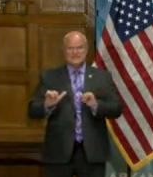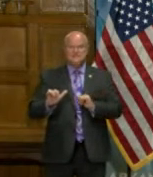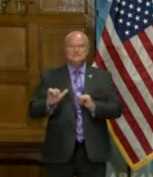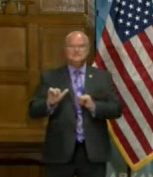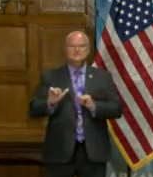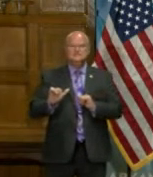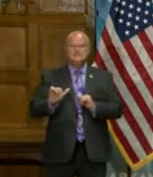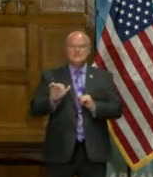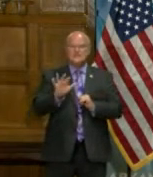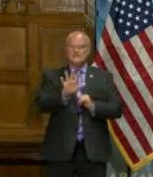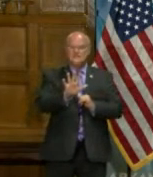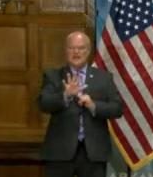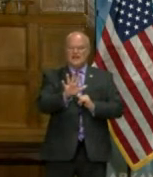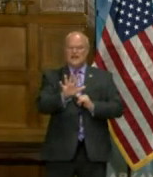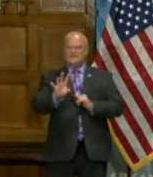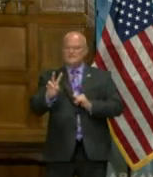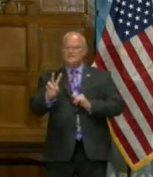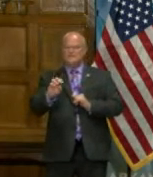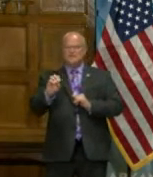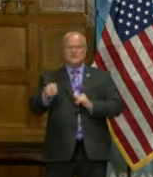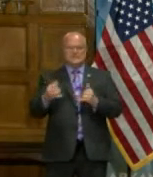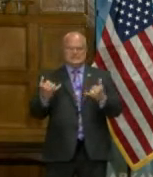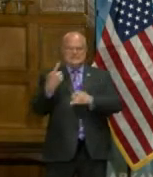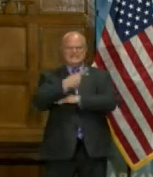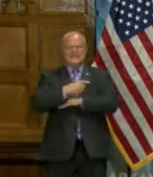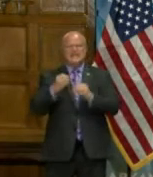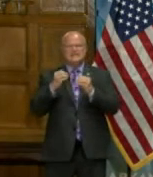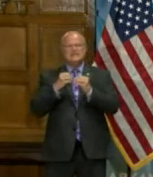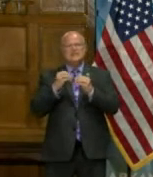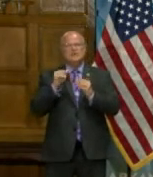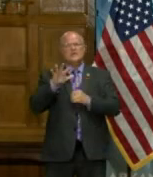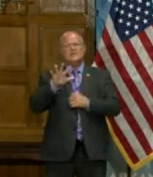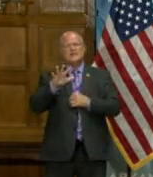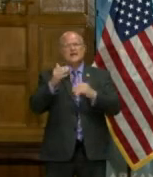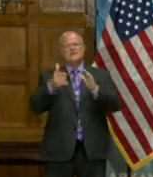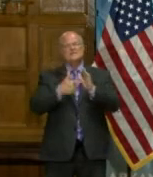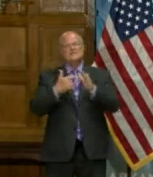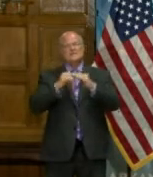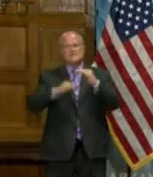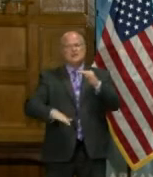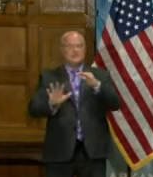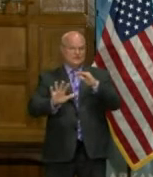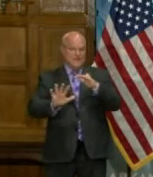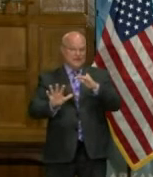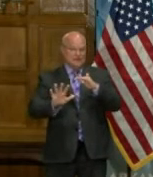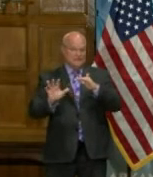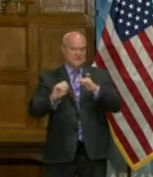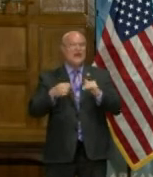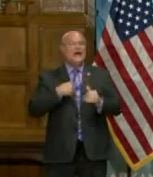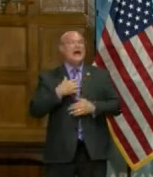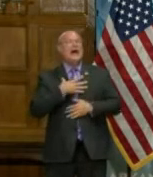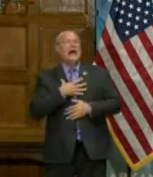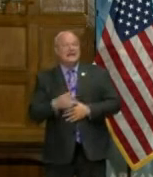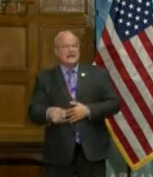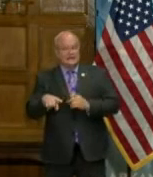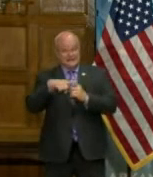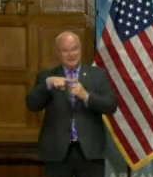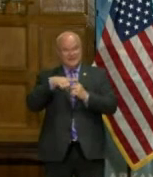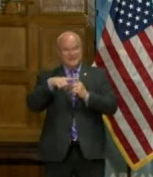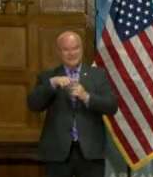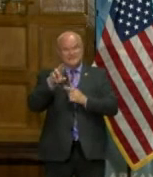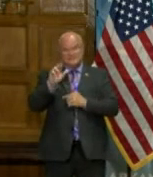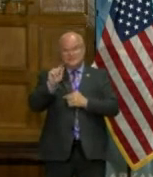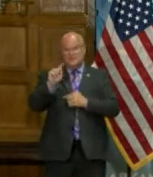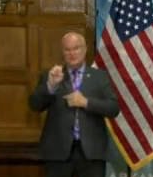to 7% range. Today is a little bit over 5. Some days it drops down under 5. I like our positivity